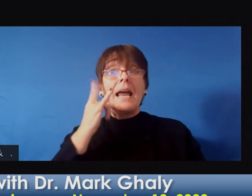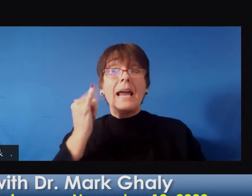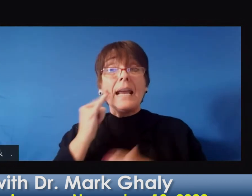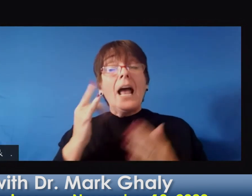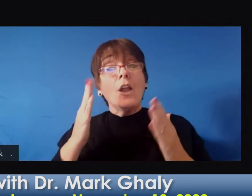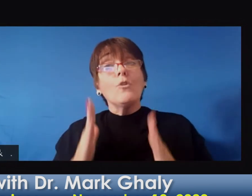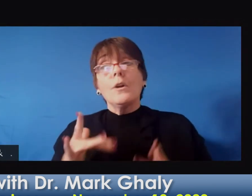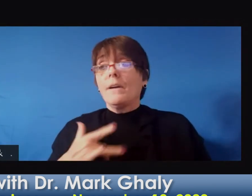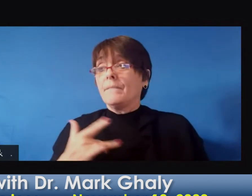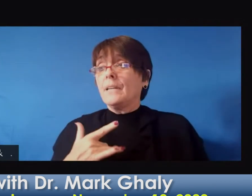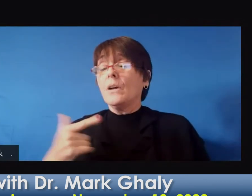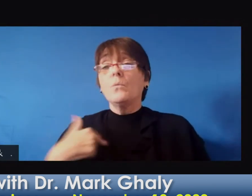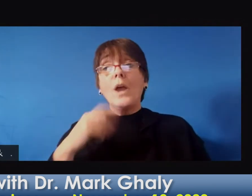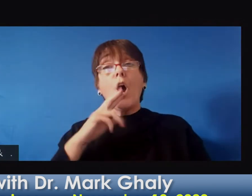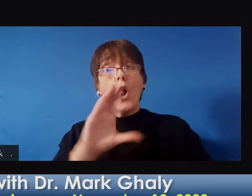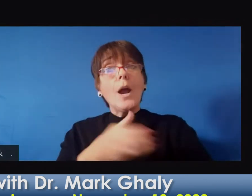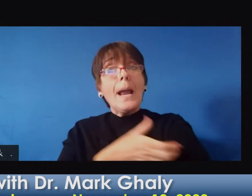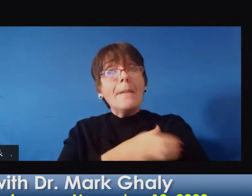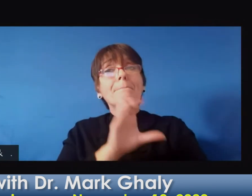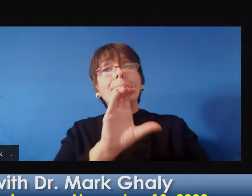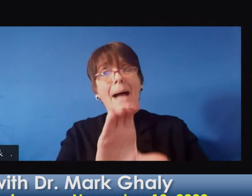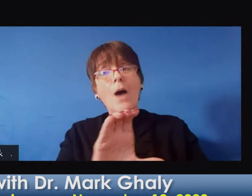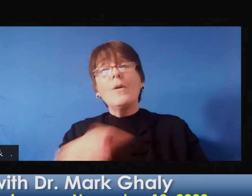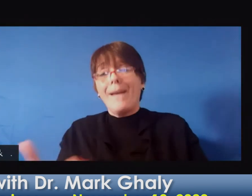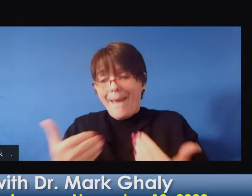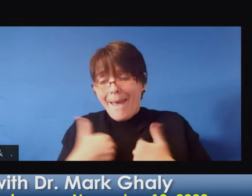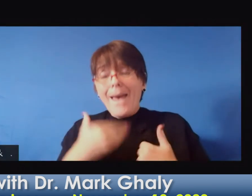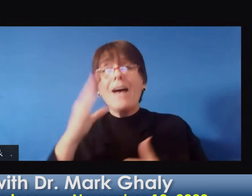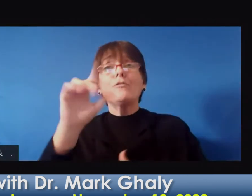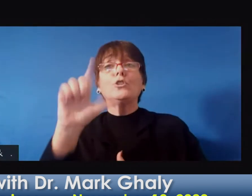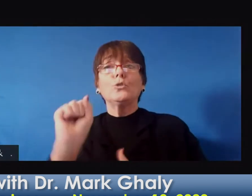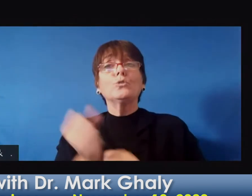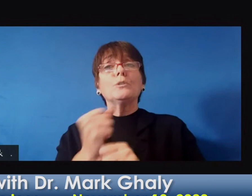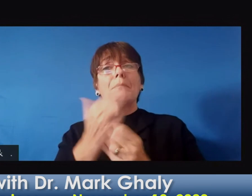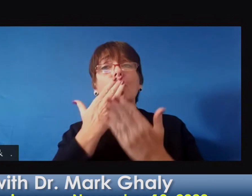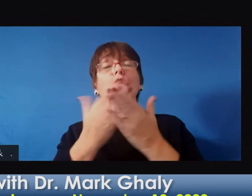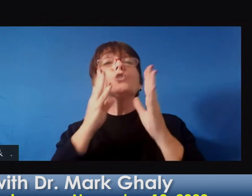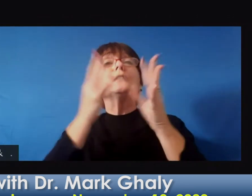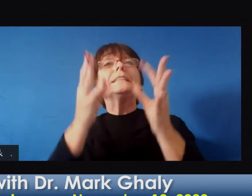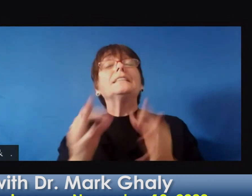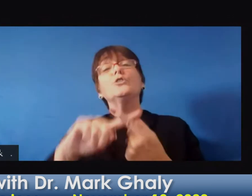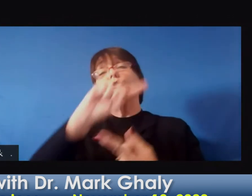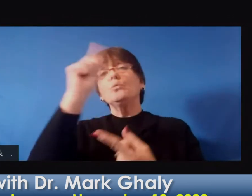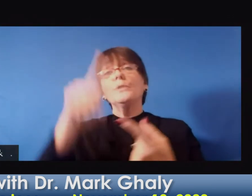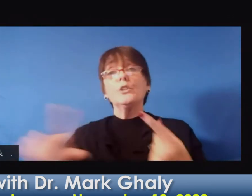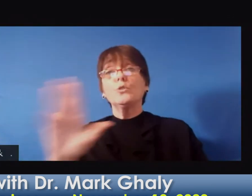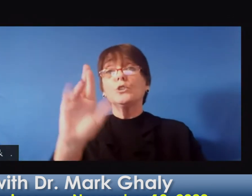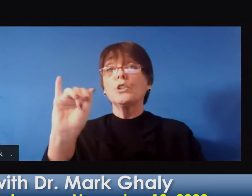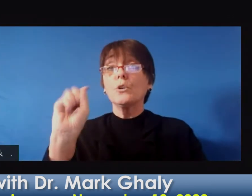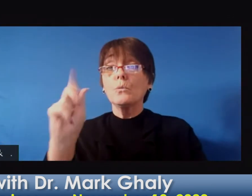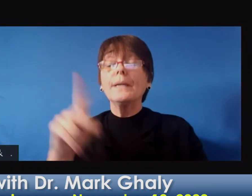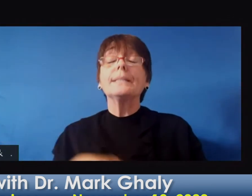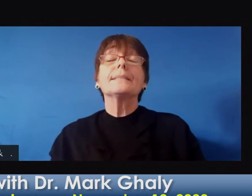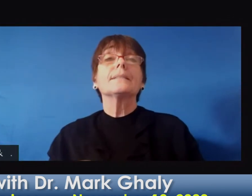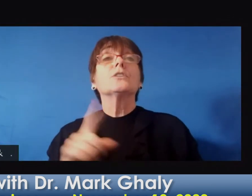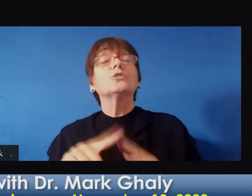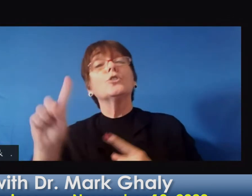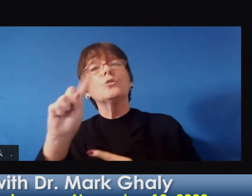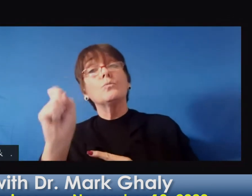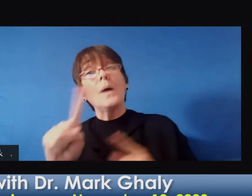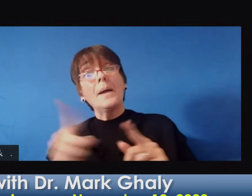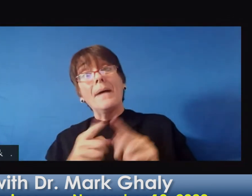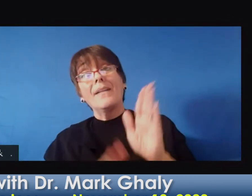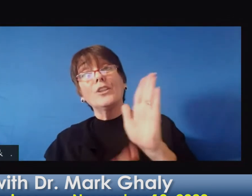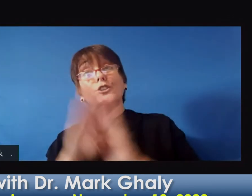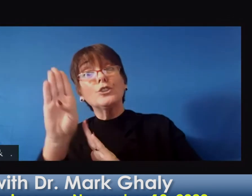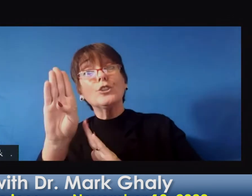feel like they're empowered and equipped with the tools they need to make good decisions and reduce risk. To your question about surge, I think a